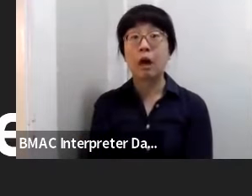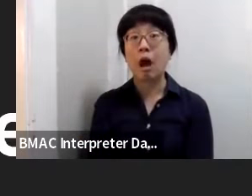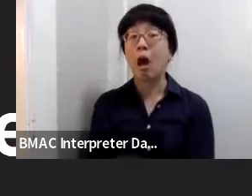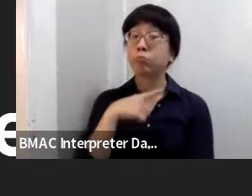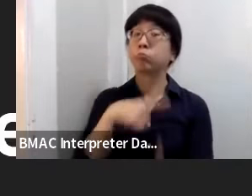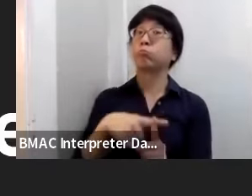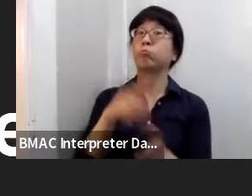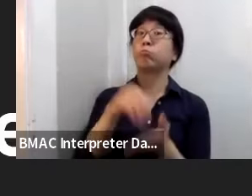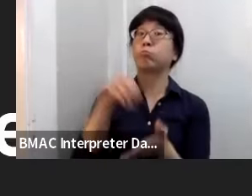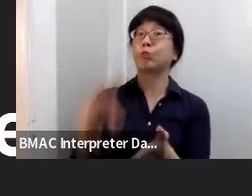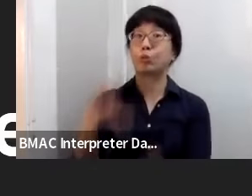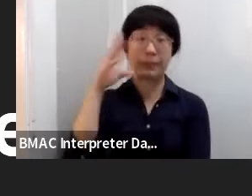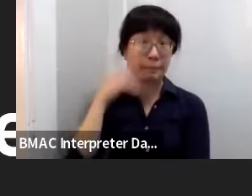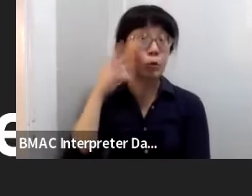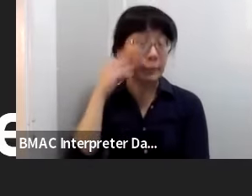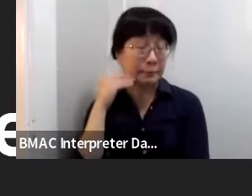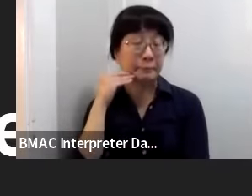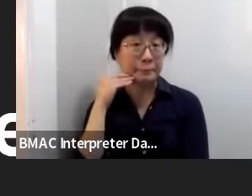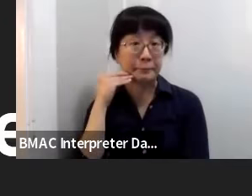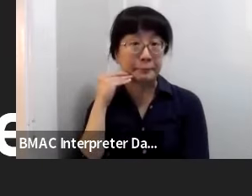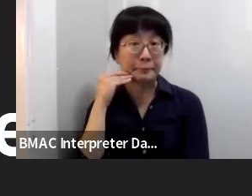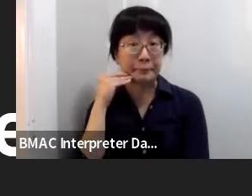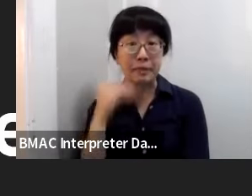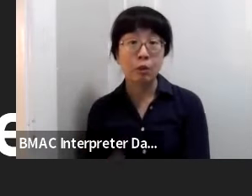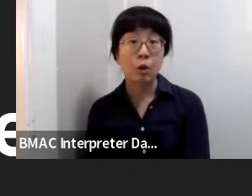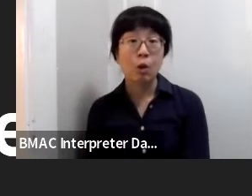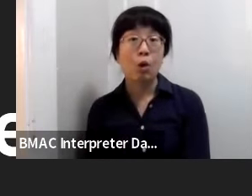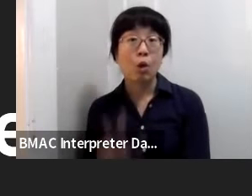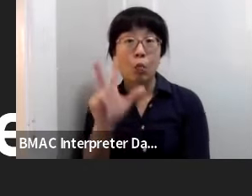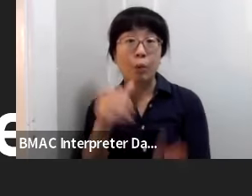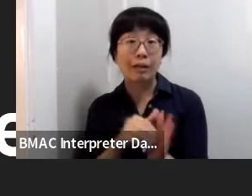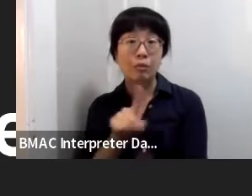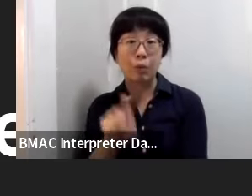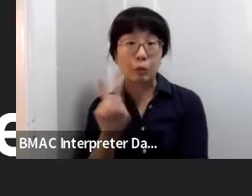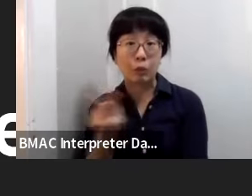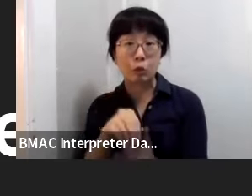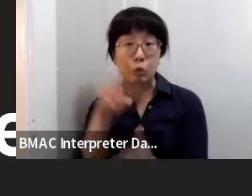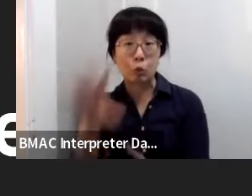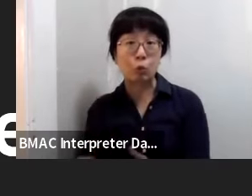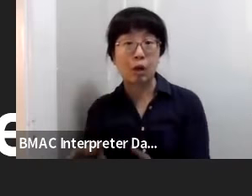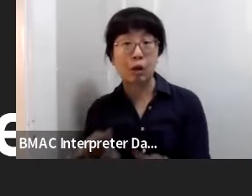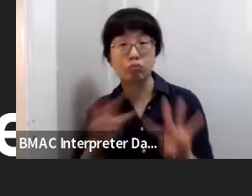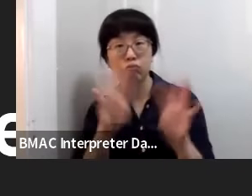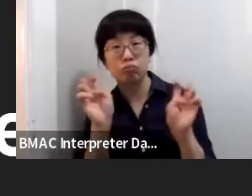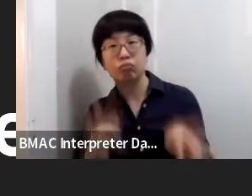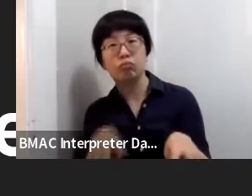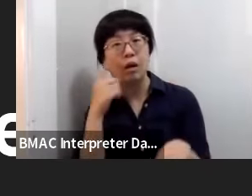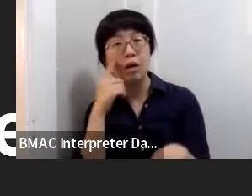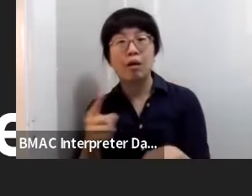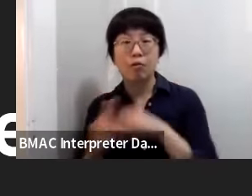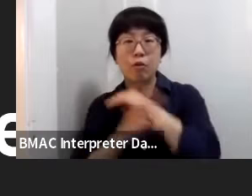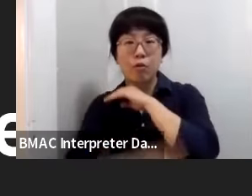SI has positive student experiences. Out of 3,122 students surveyed between fall 2019 and spring